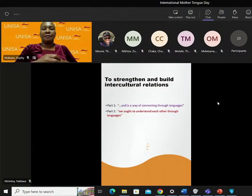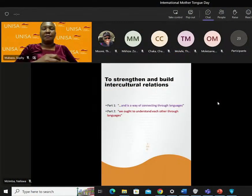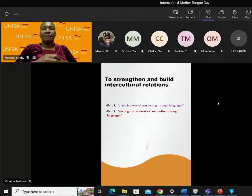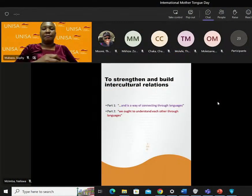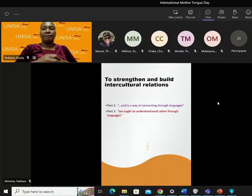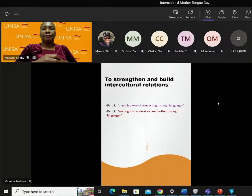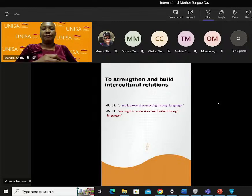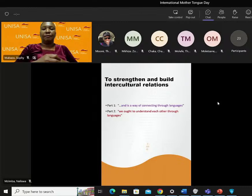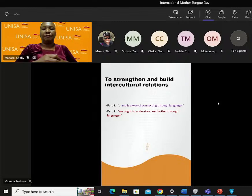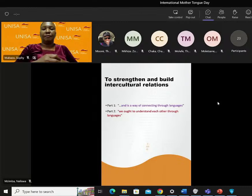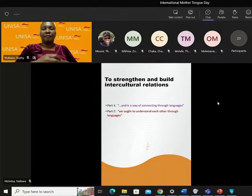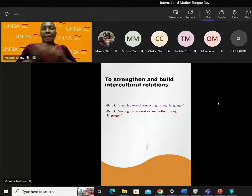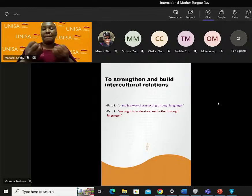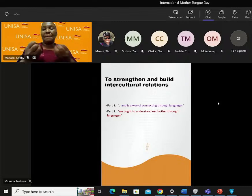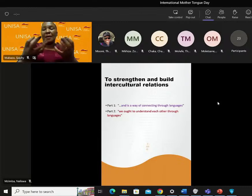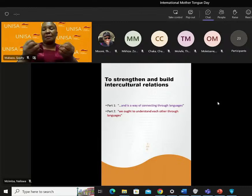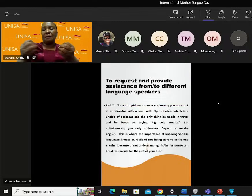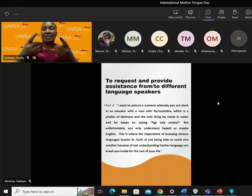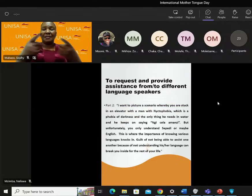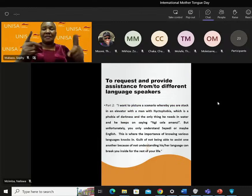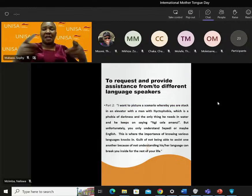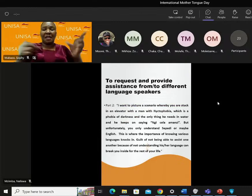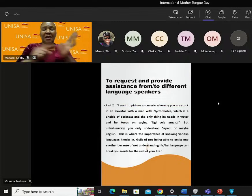There were many different examples